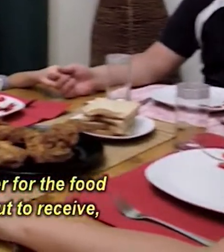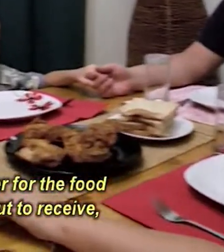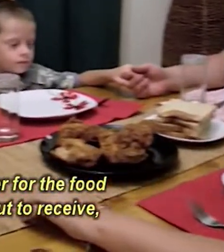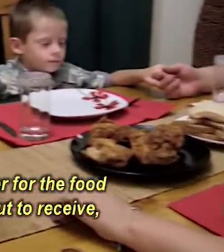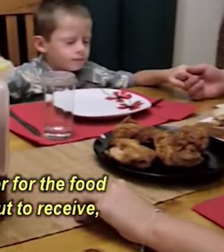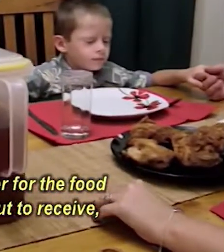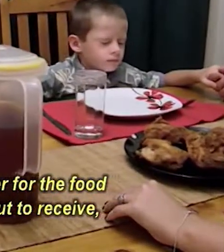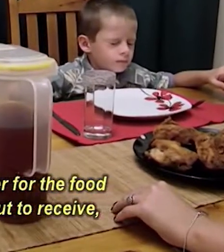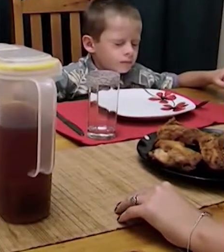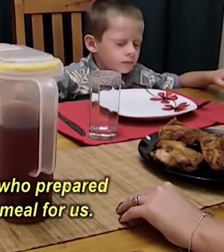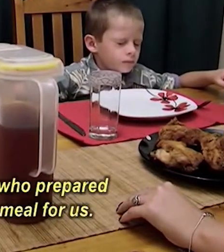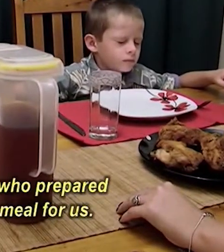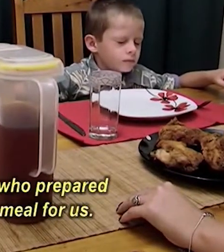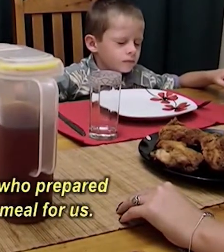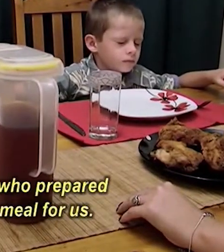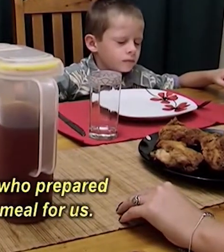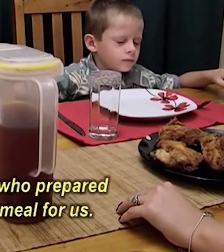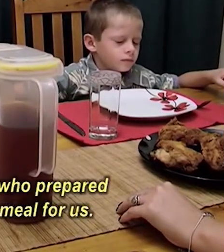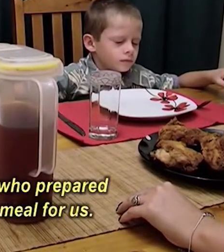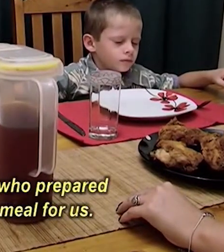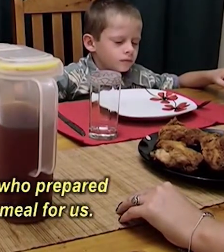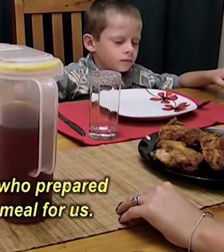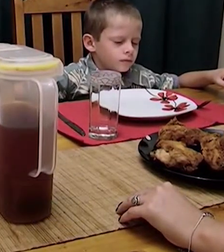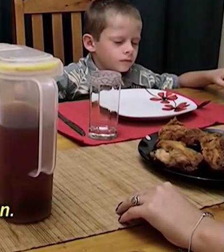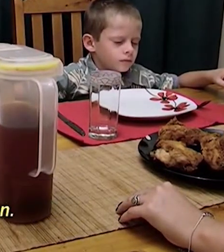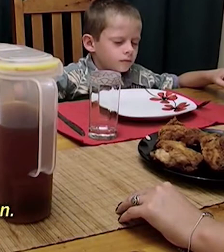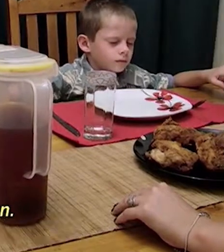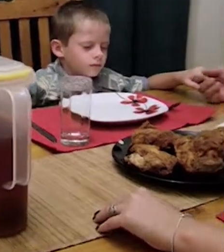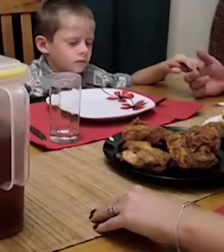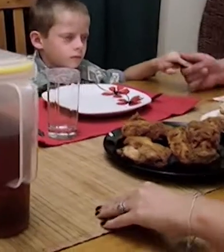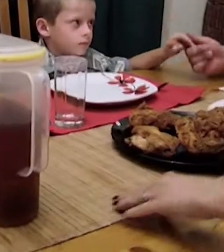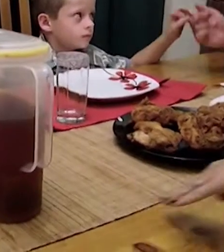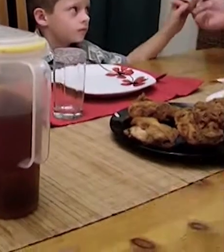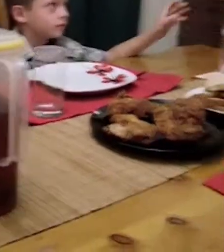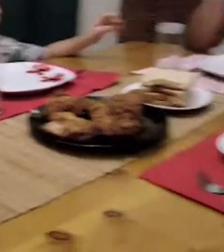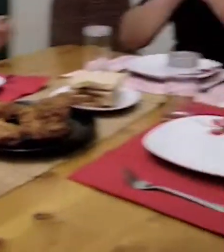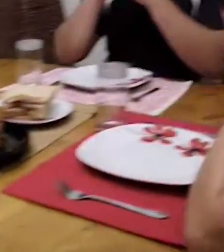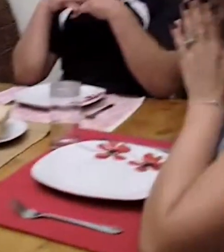Dankie, ons het ons vader vir ons nou gaan eet, dan sien ek jou wat die voedsel voorberei. Amen.